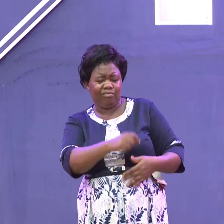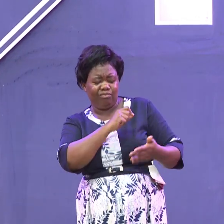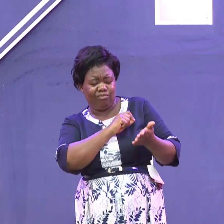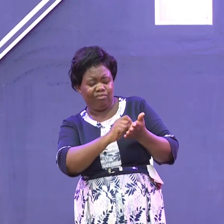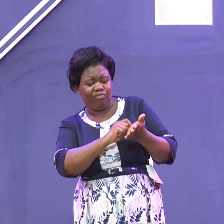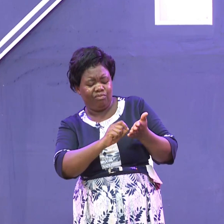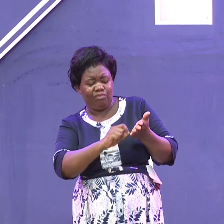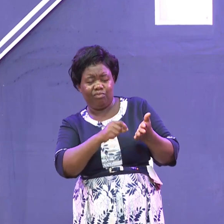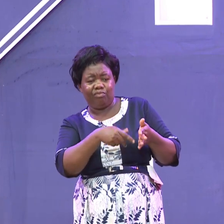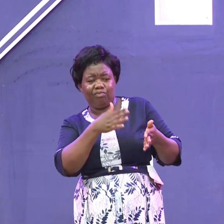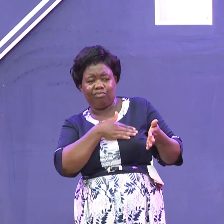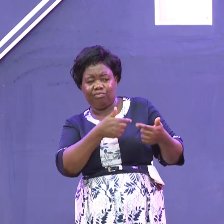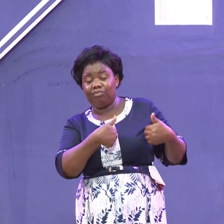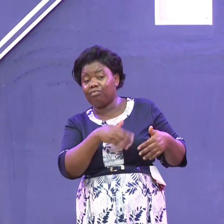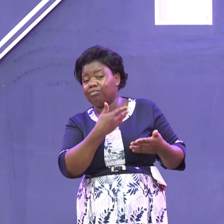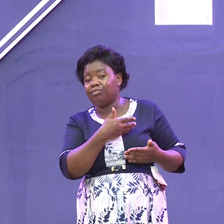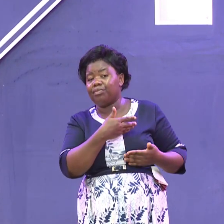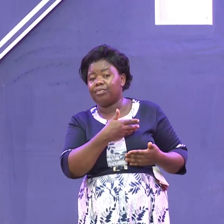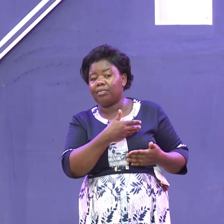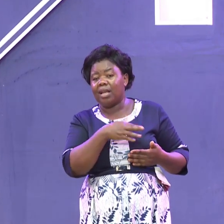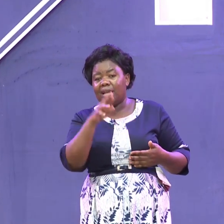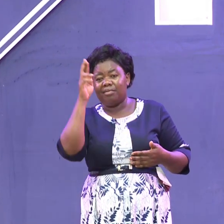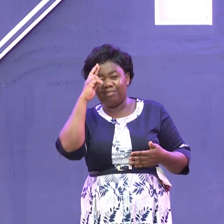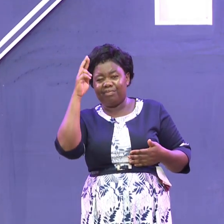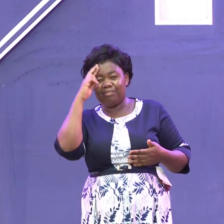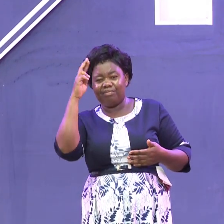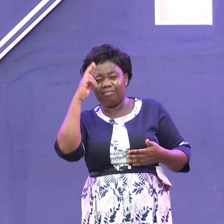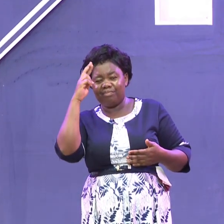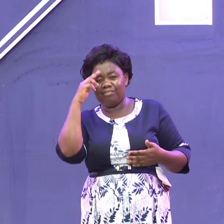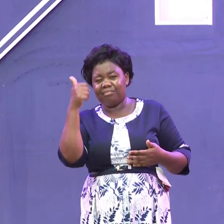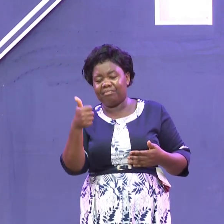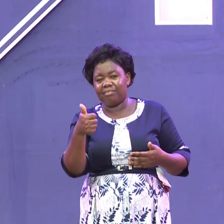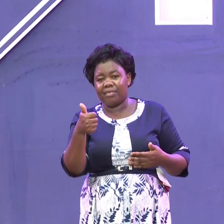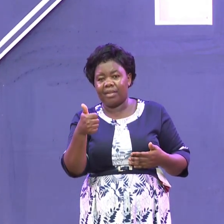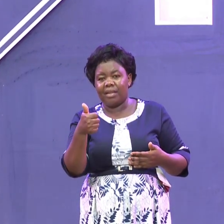yabiwandiikanga. Inside his heart, he could note them somewhere.